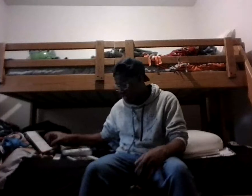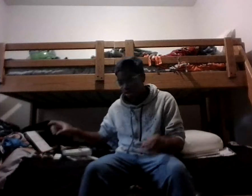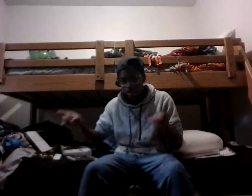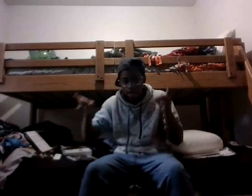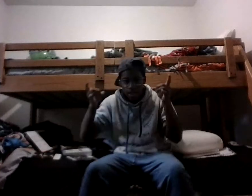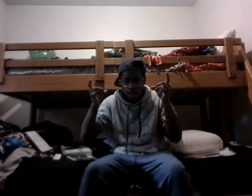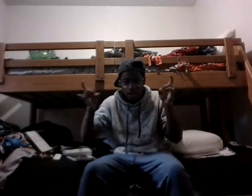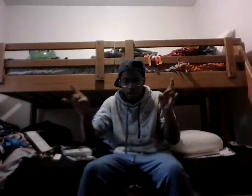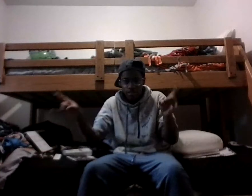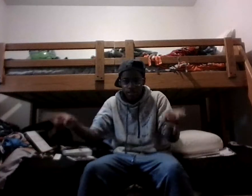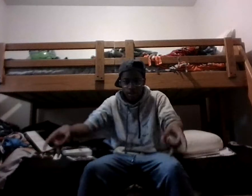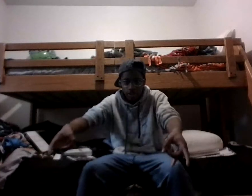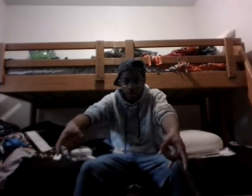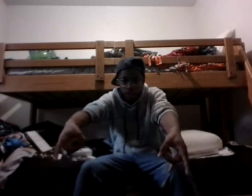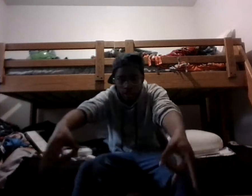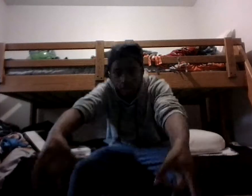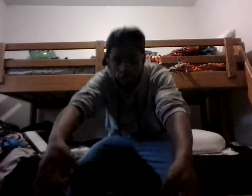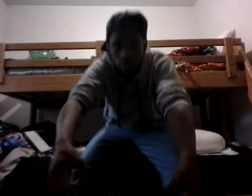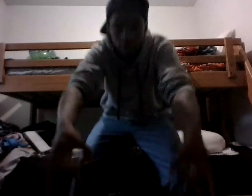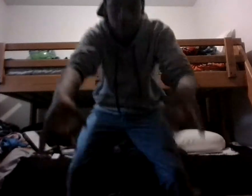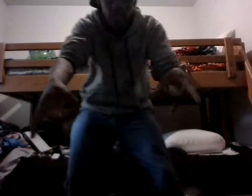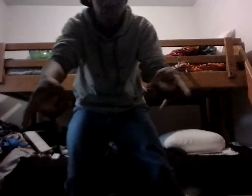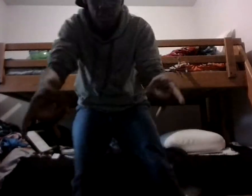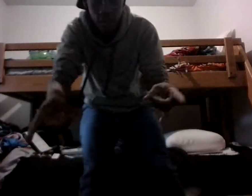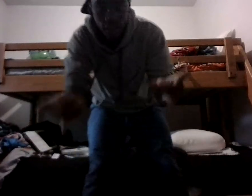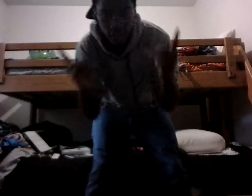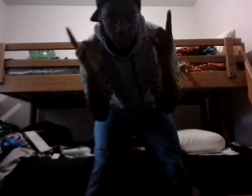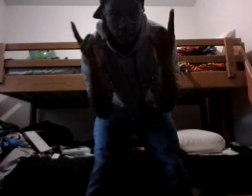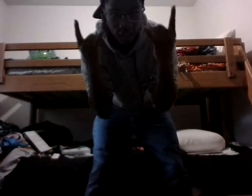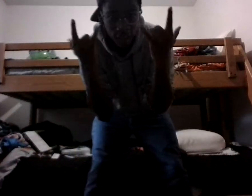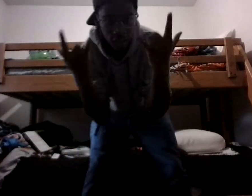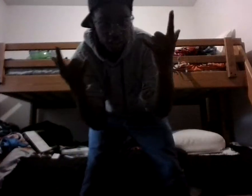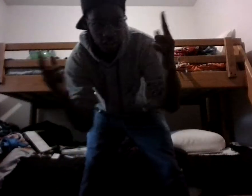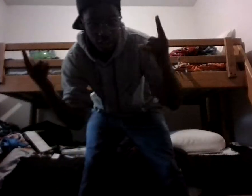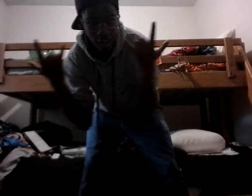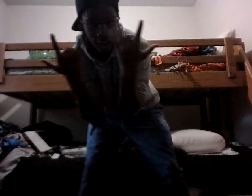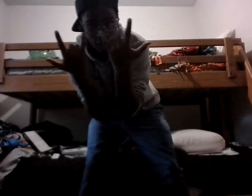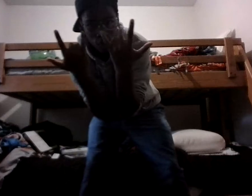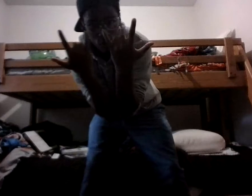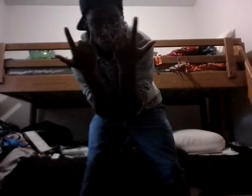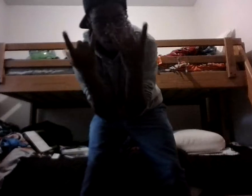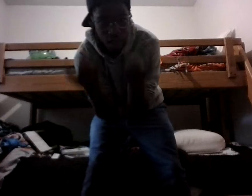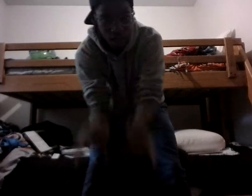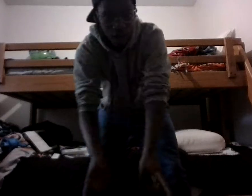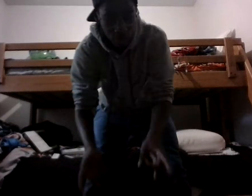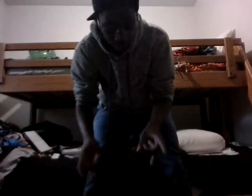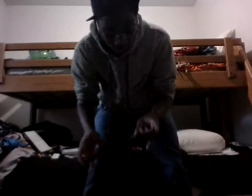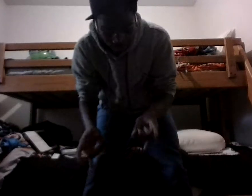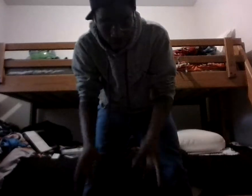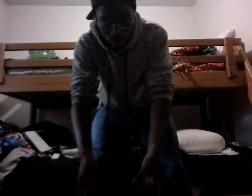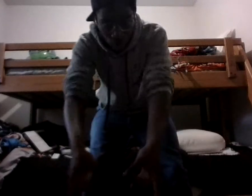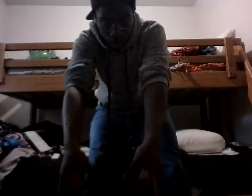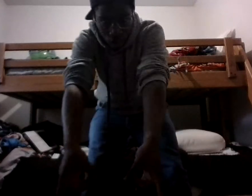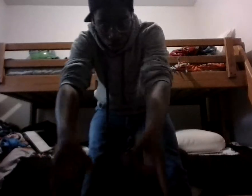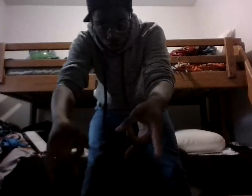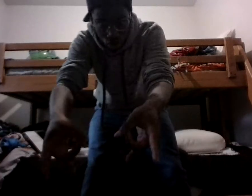like see see my fingers like almost rocking out with like a circle